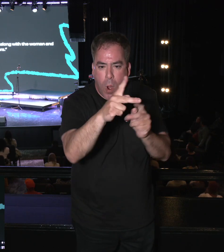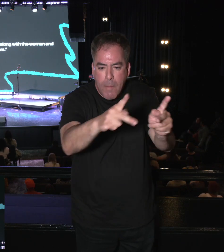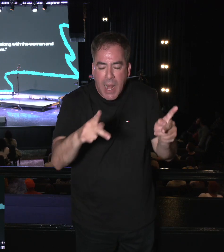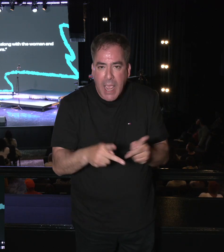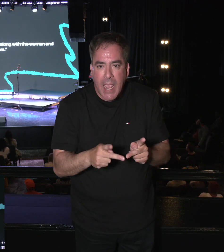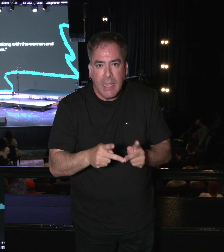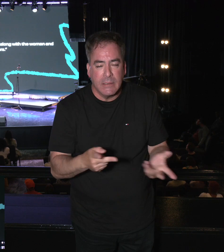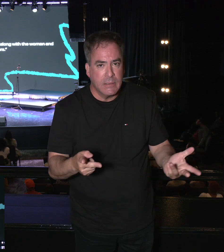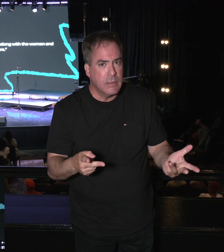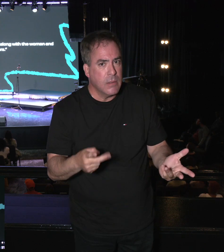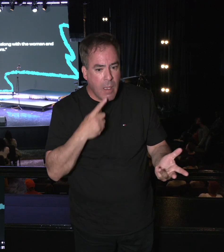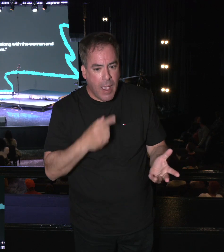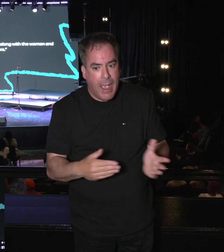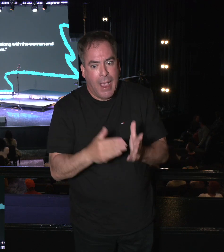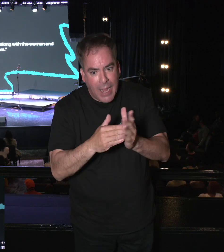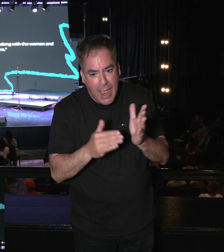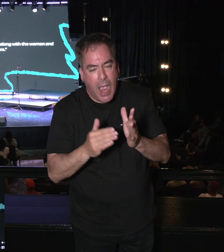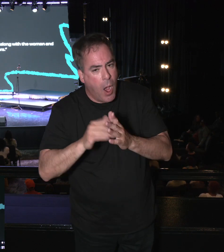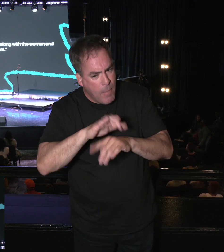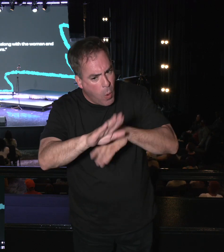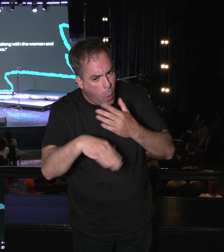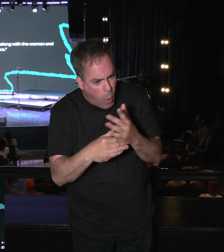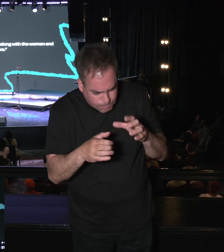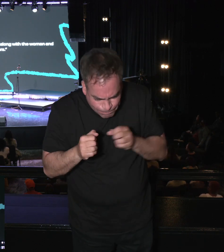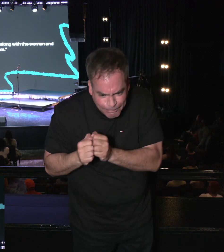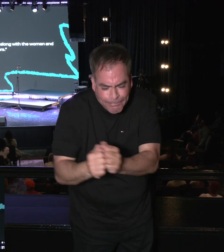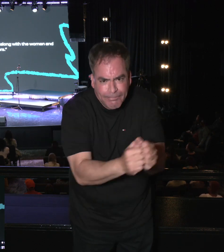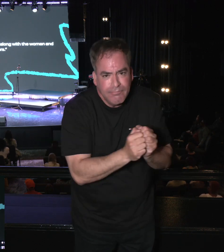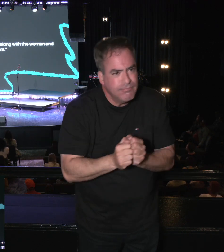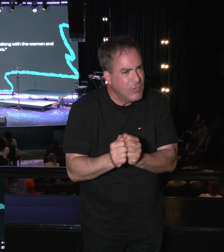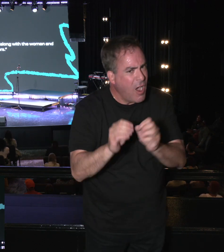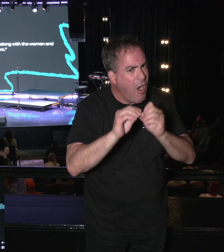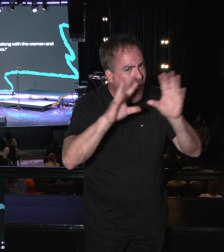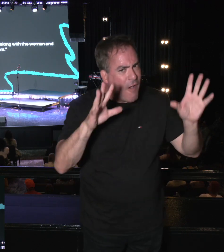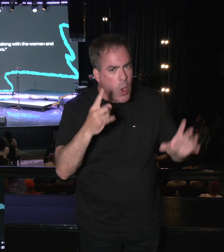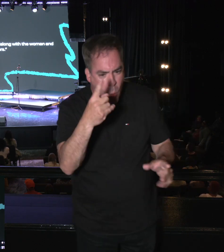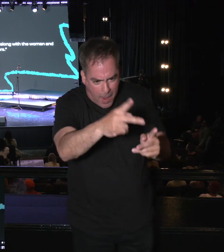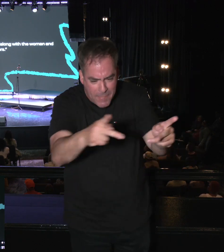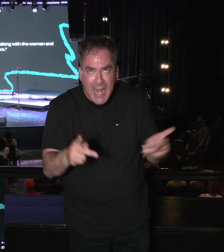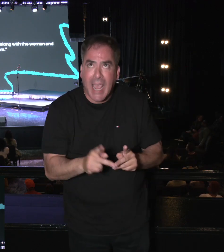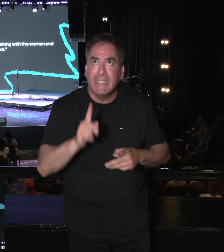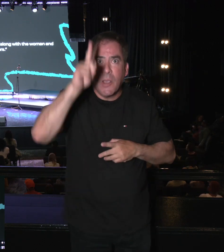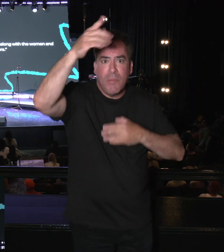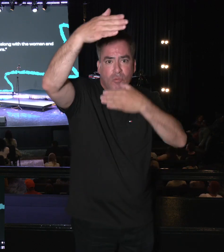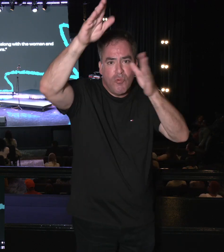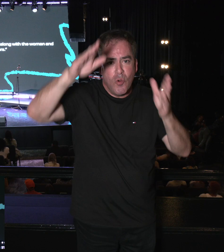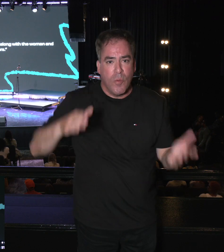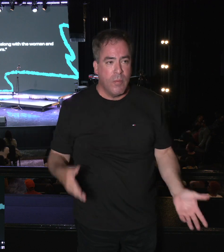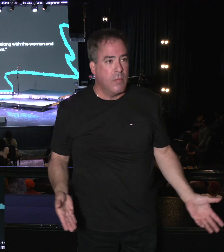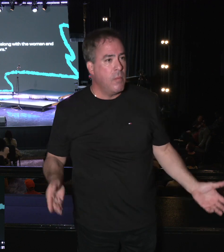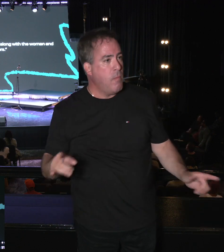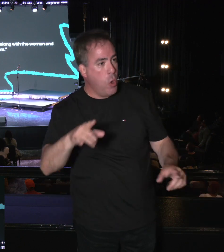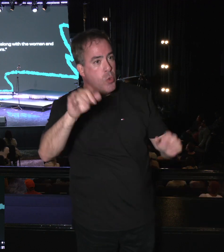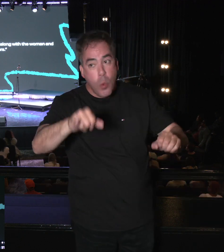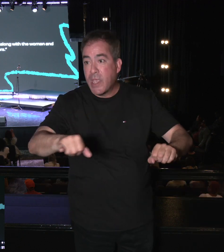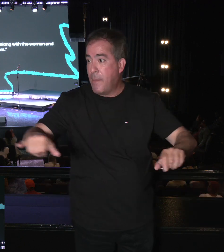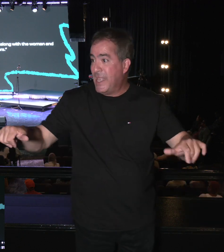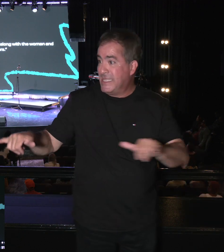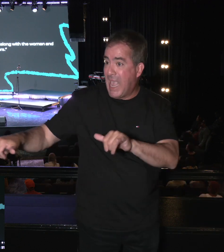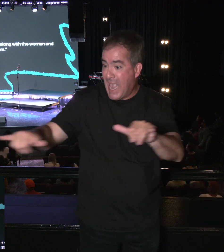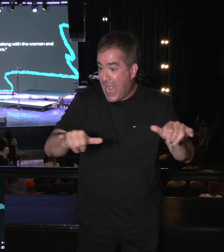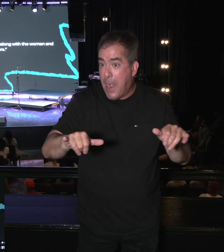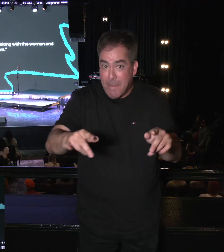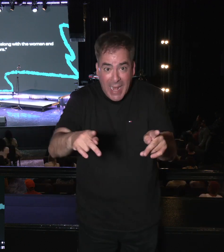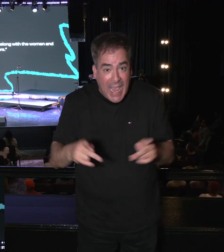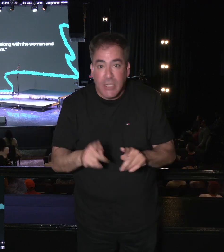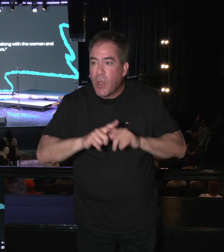sounds redundant. If they were all together, obviously they would have been in one place. False. You could be in the same place, but not